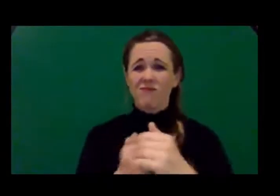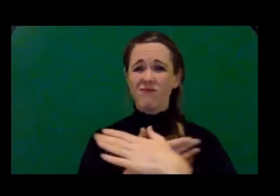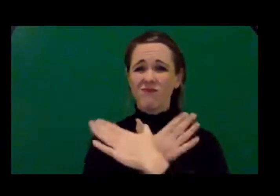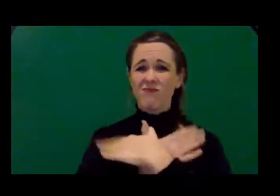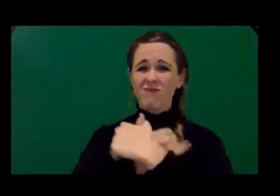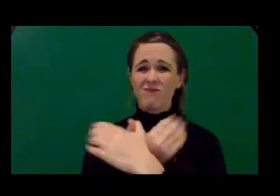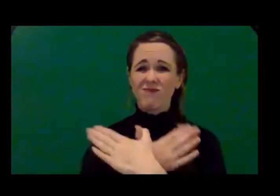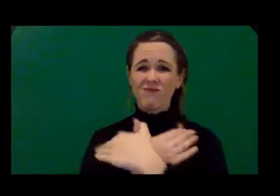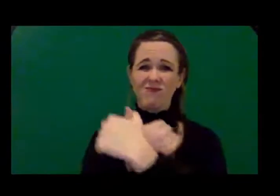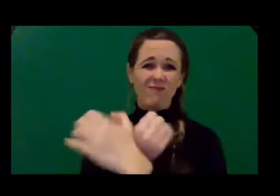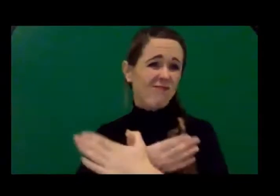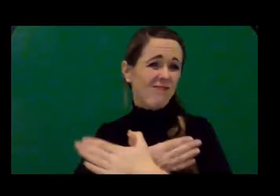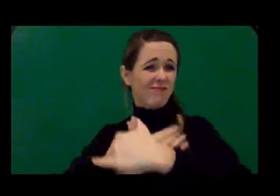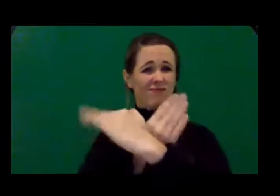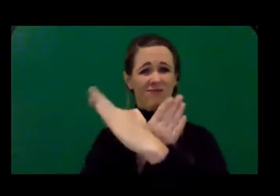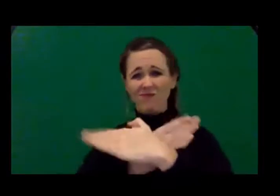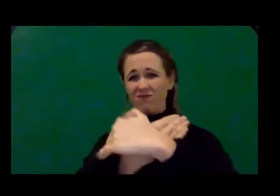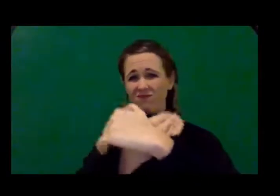around.